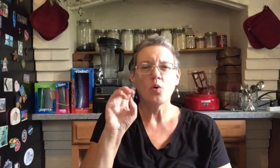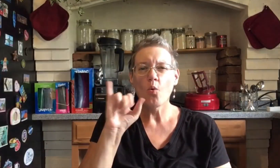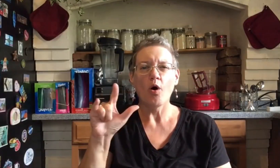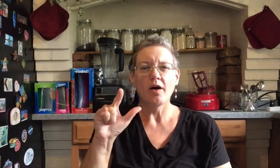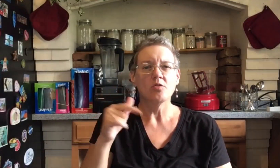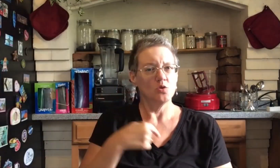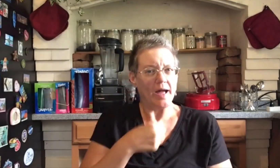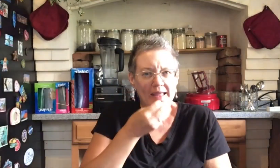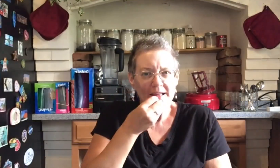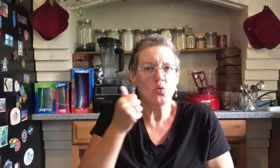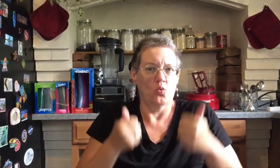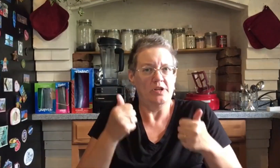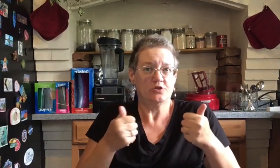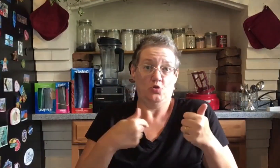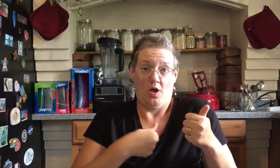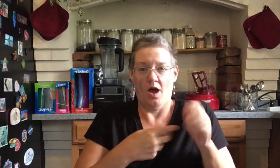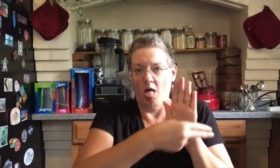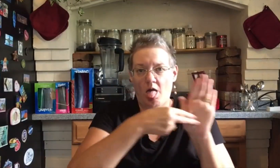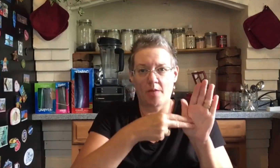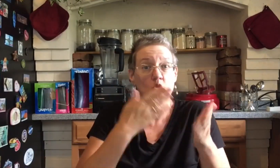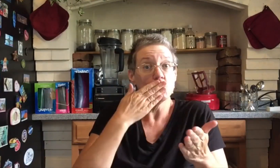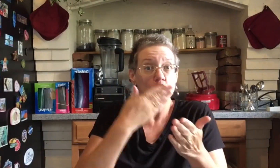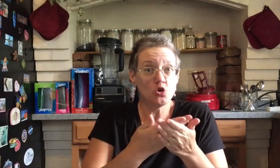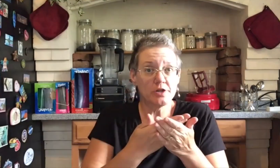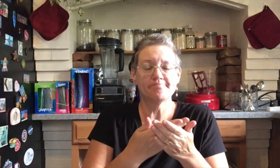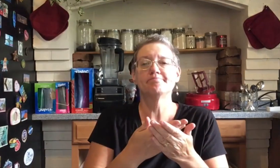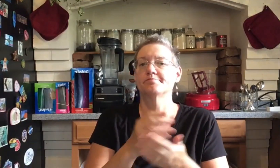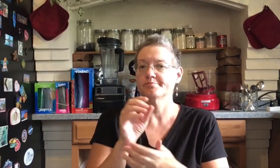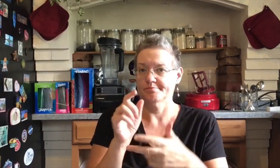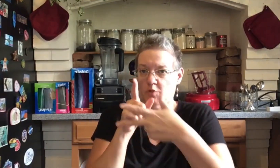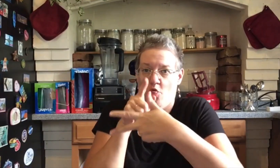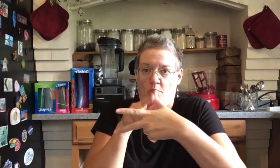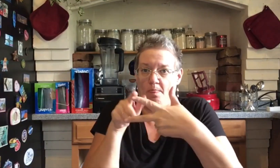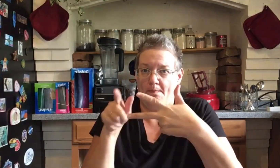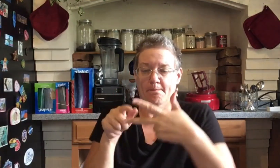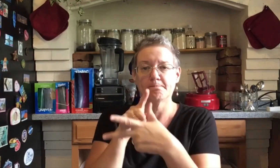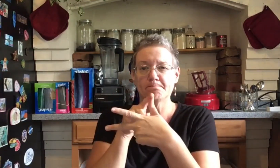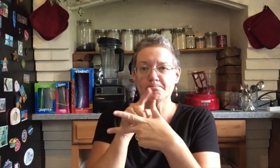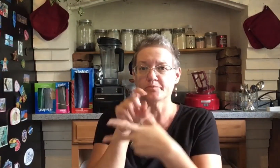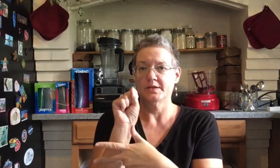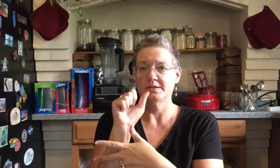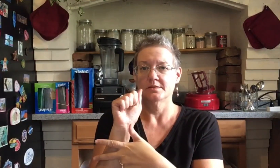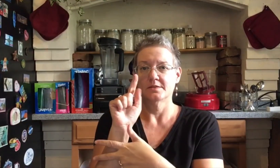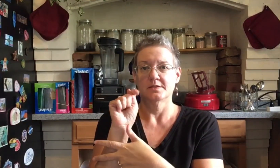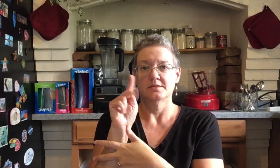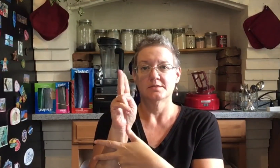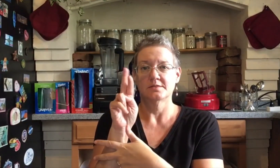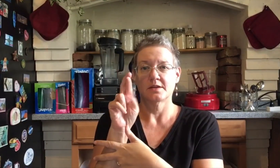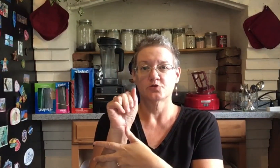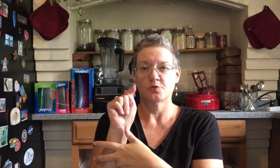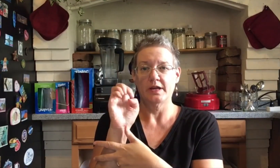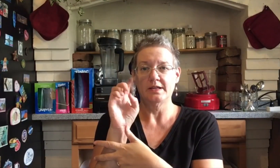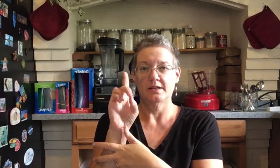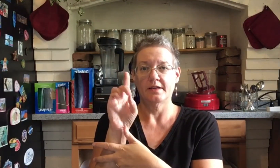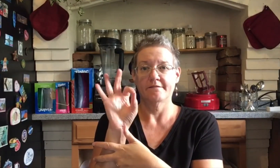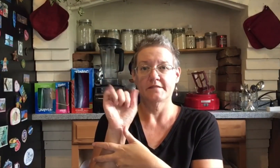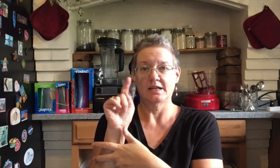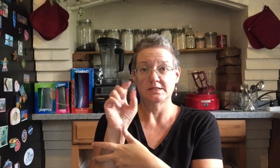Now, which fats and oils do I eat? Which do I consider good? 3. Saturated